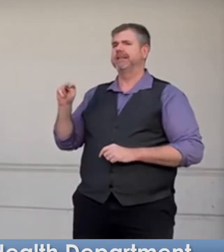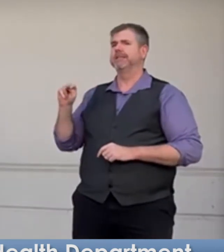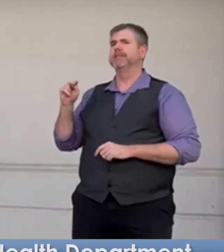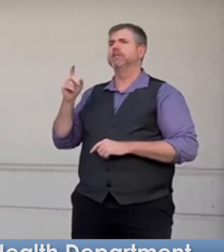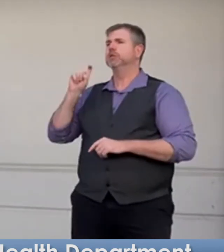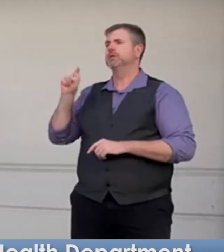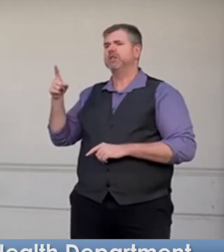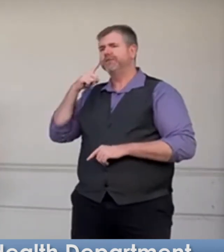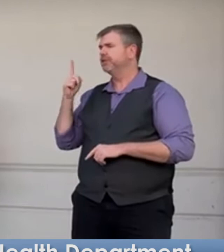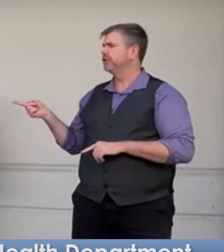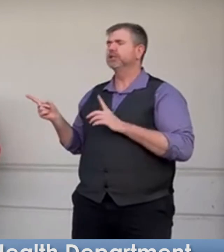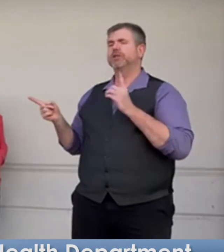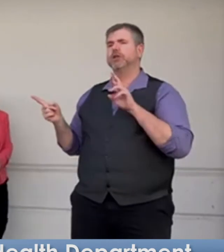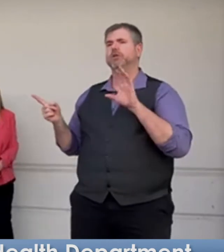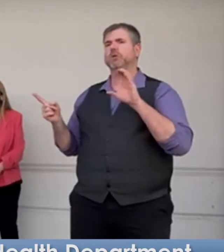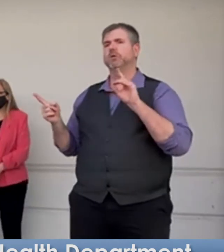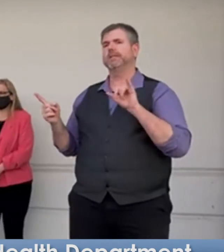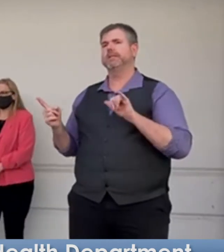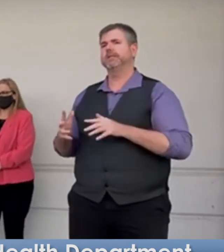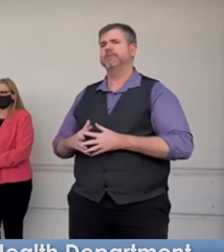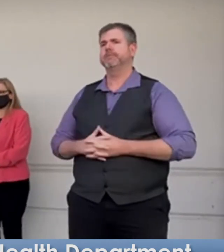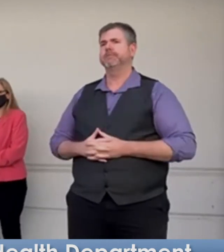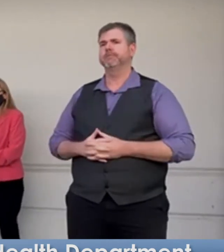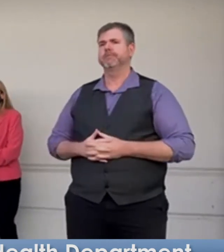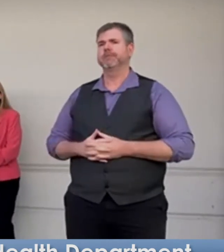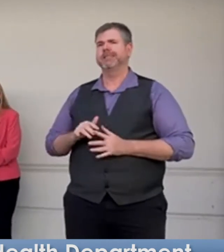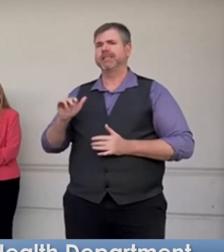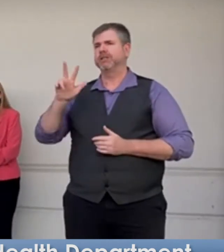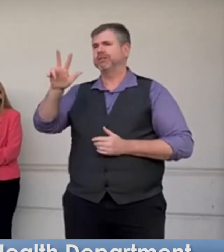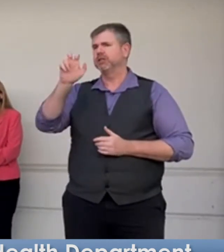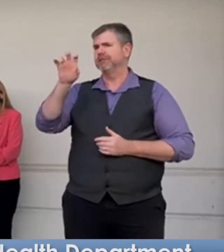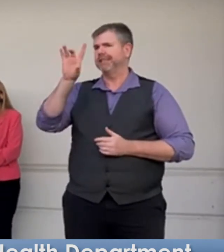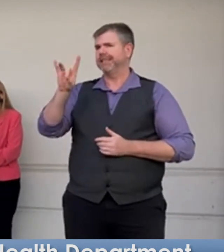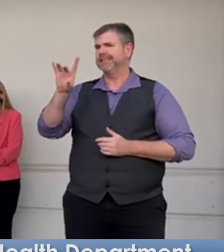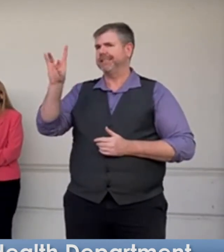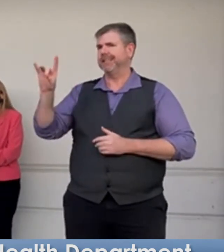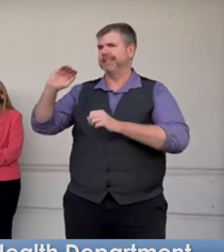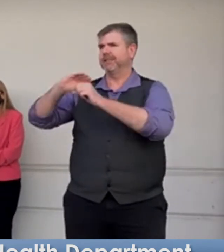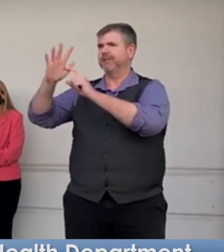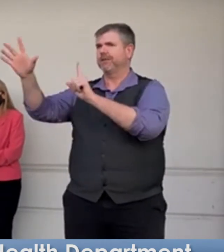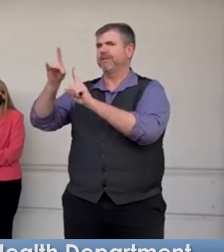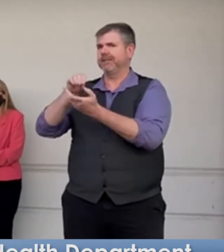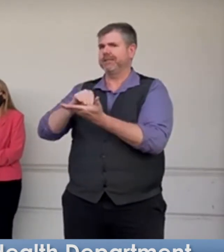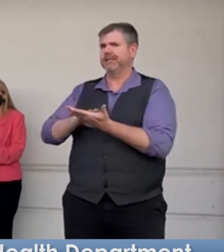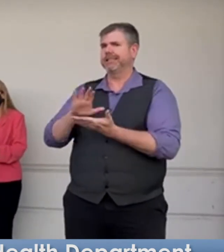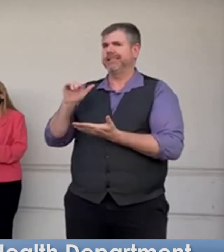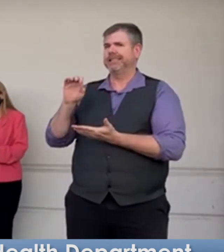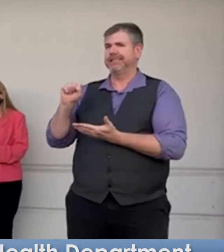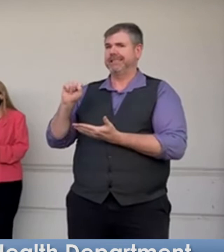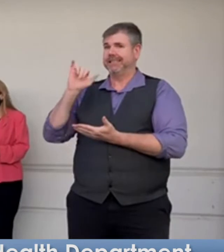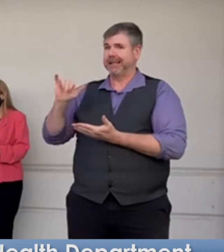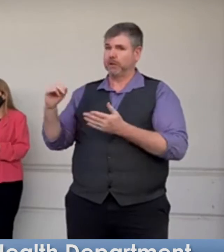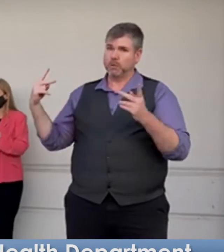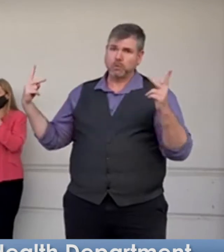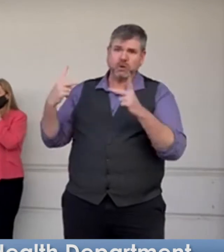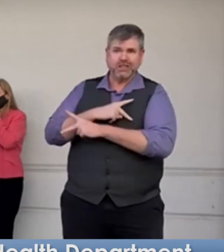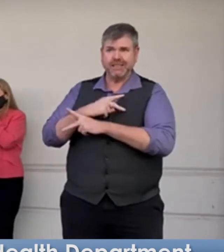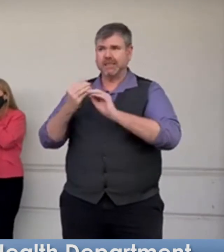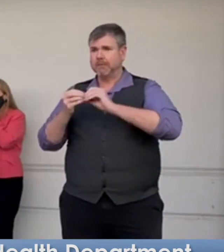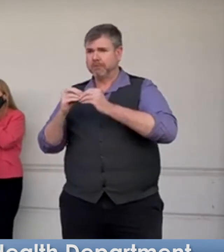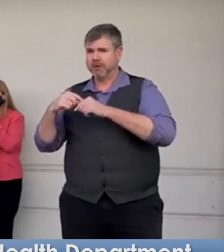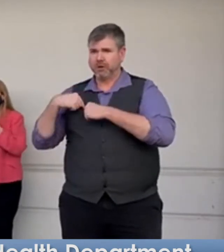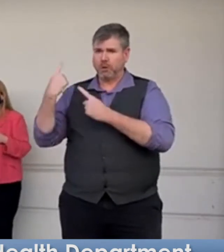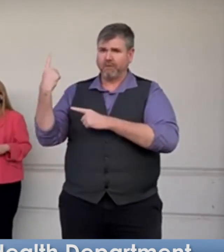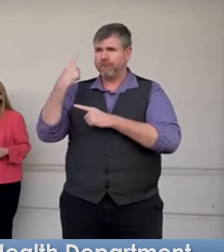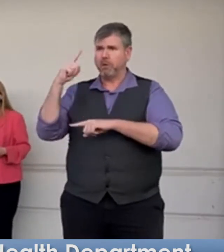You mentioned the 388 cases reported today. Is that the highest number reported in one day? And also, can you address, if this